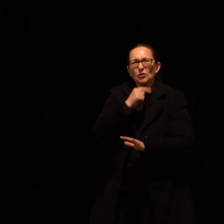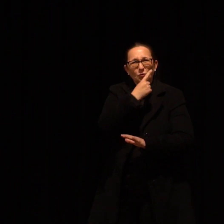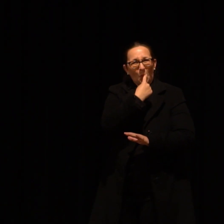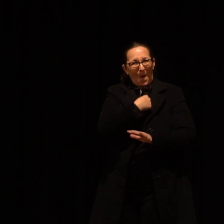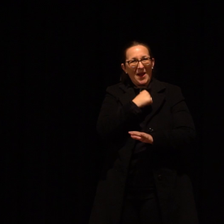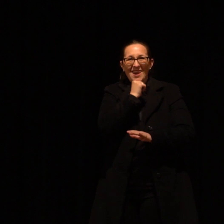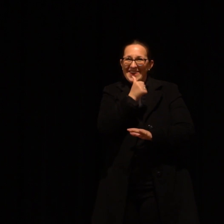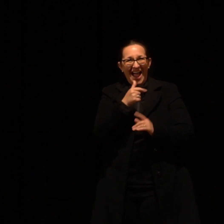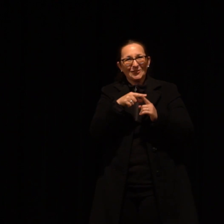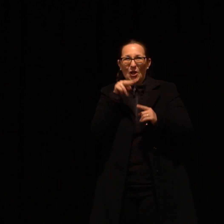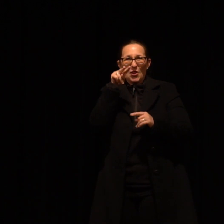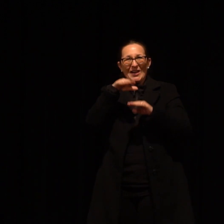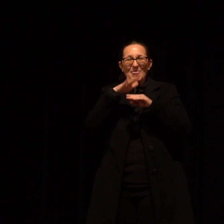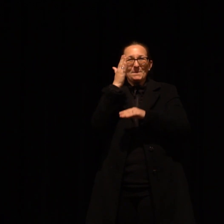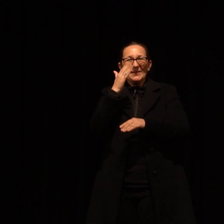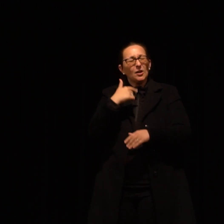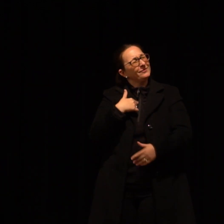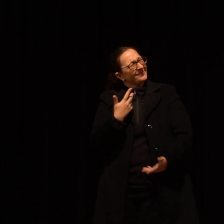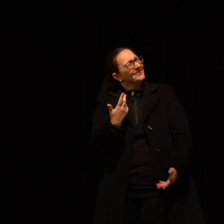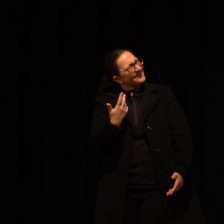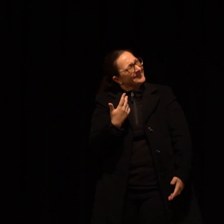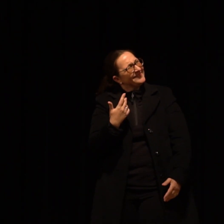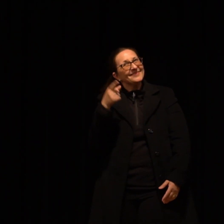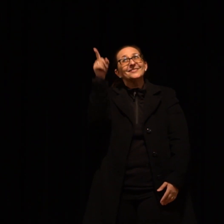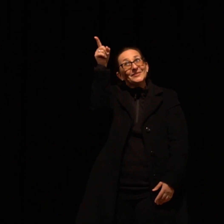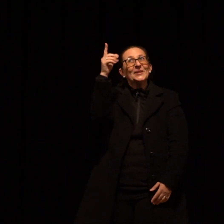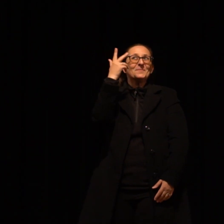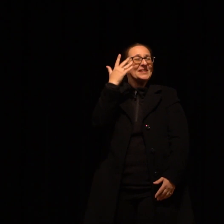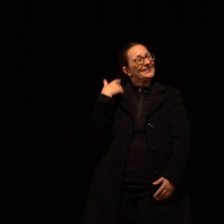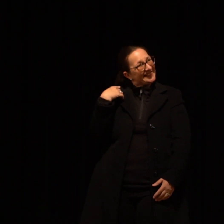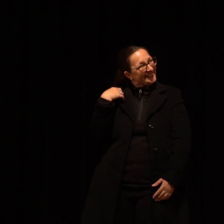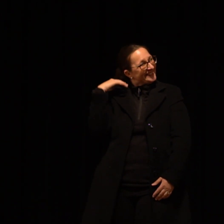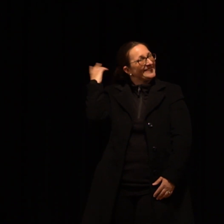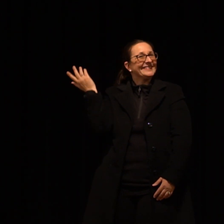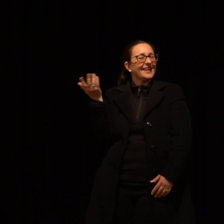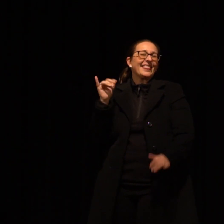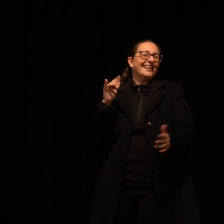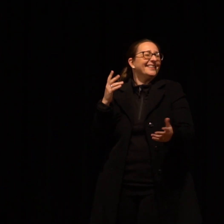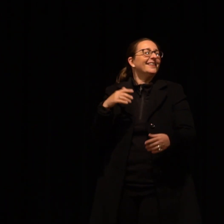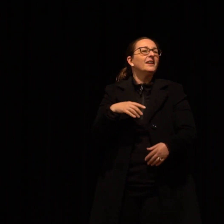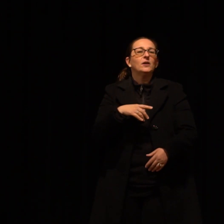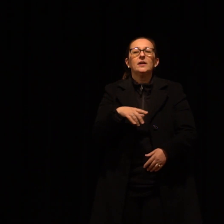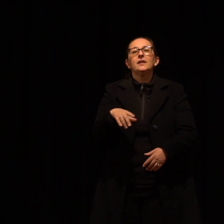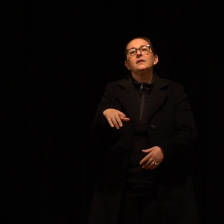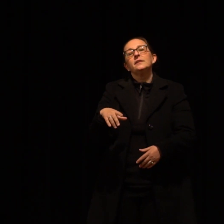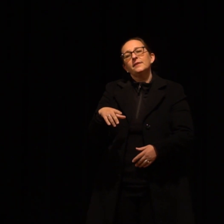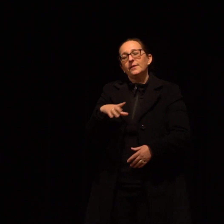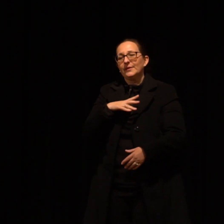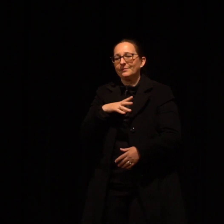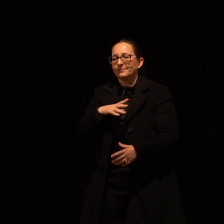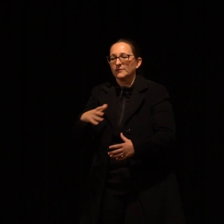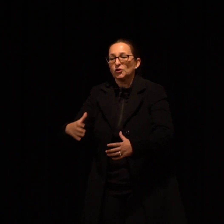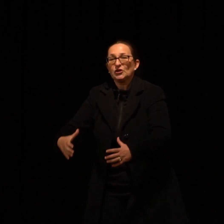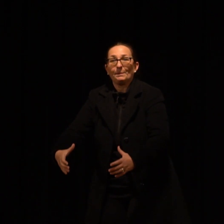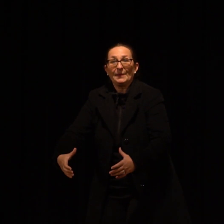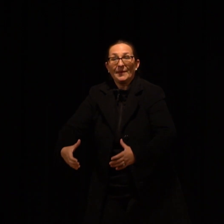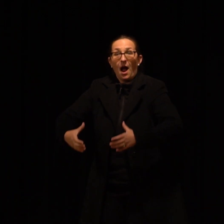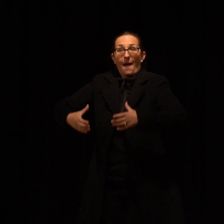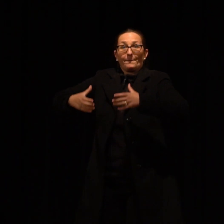never forget the look on the nurse's face. She said, honey, you don't want to look in the mirror. I said, yes, I'm a pretty princess. I want to look in the mirror.